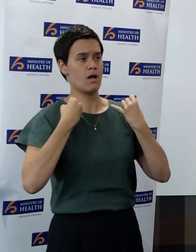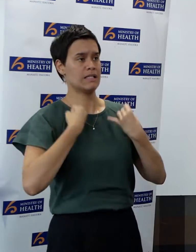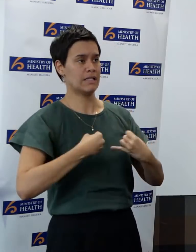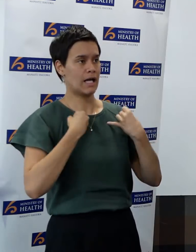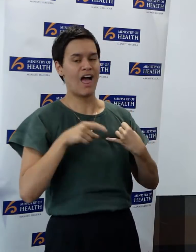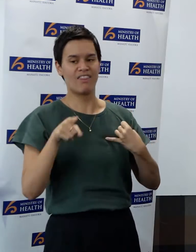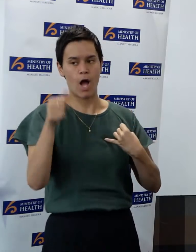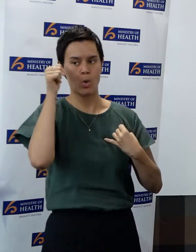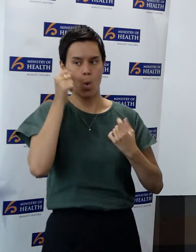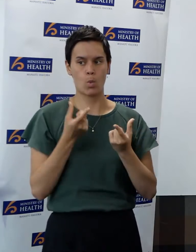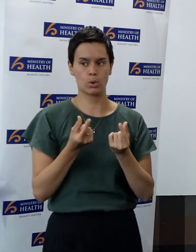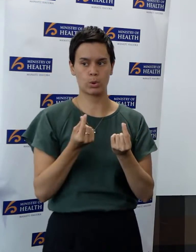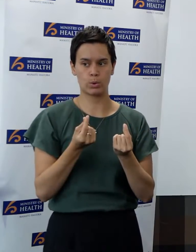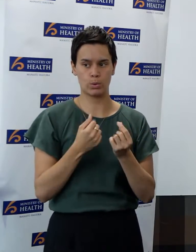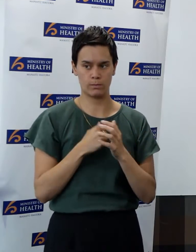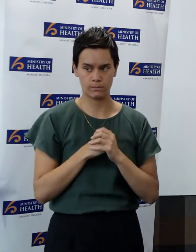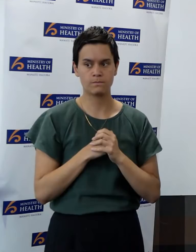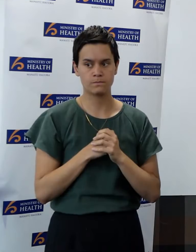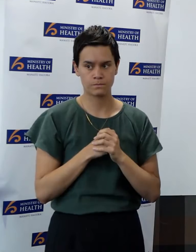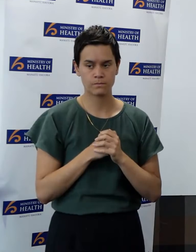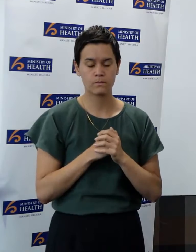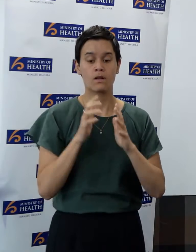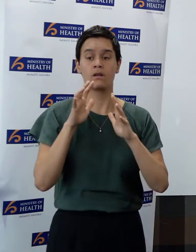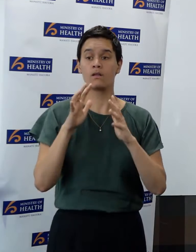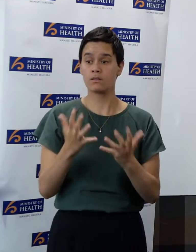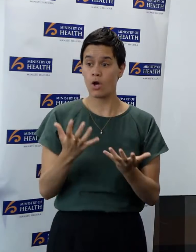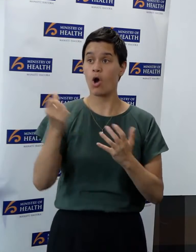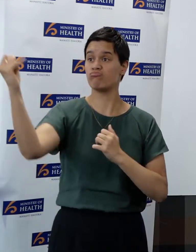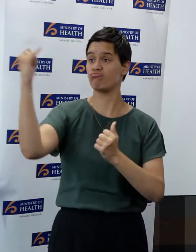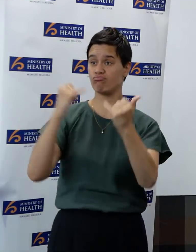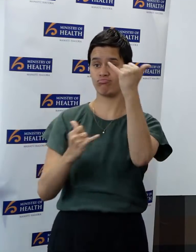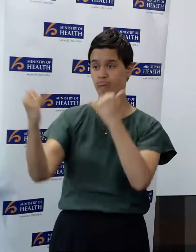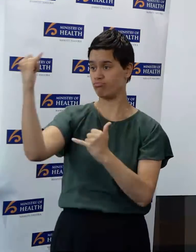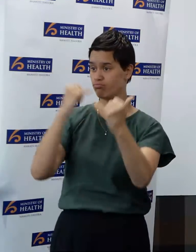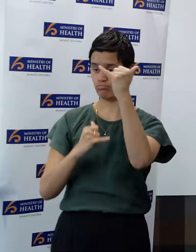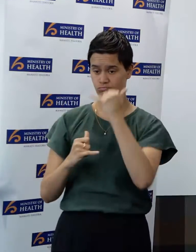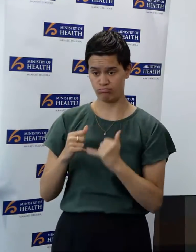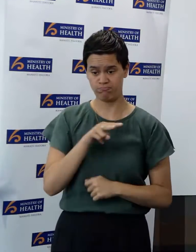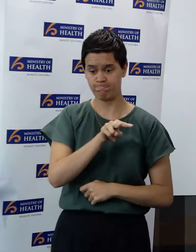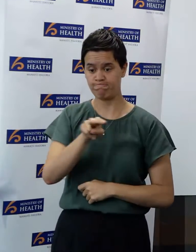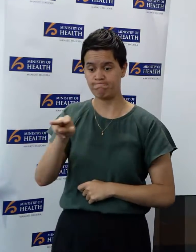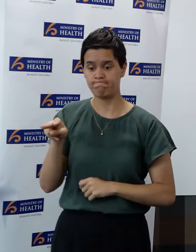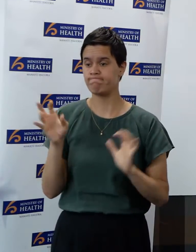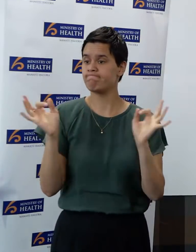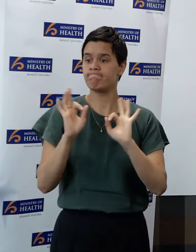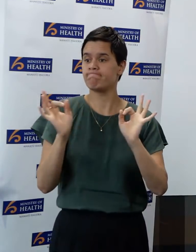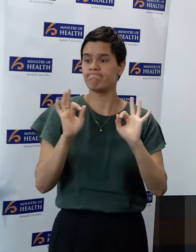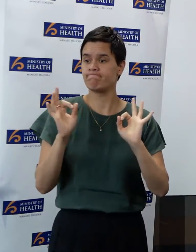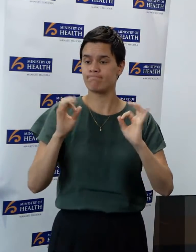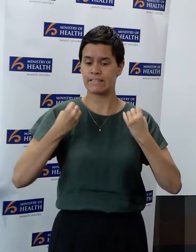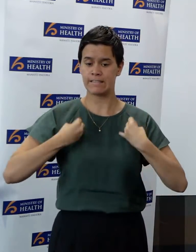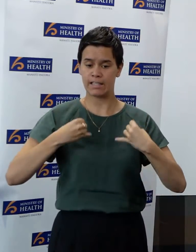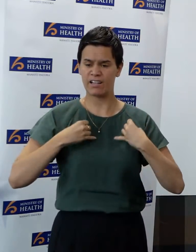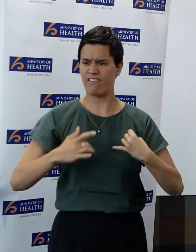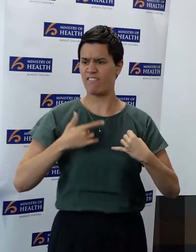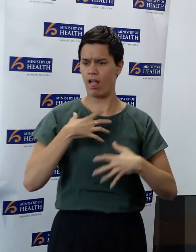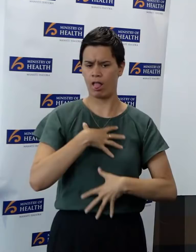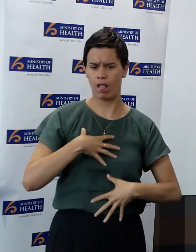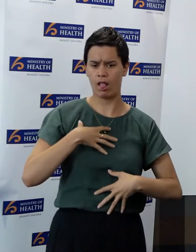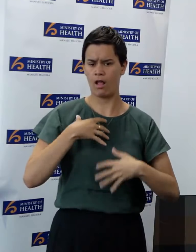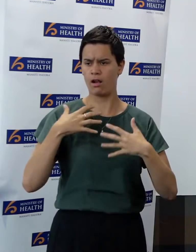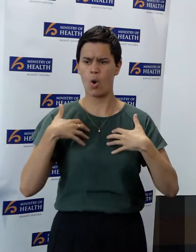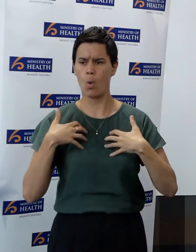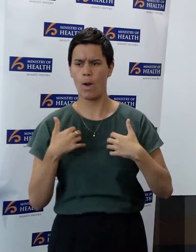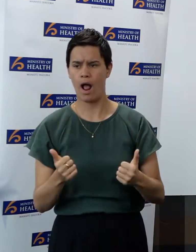have been given information coming from those flights, none of them are showing any symptoms or feeling unwell. So it's the